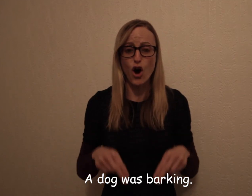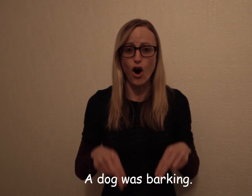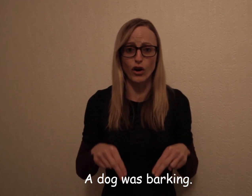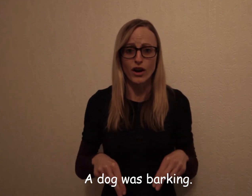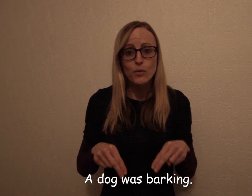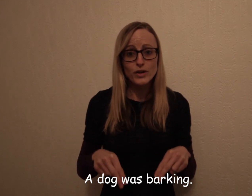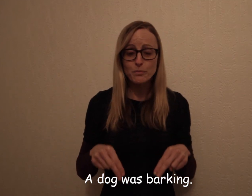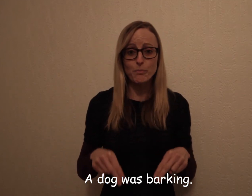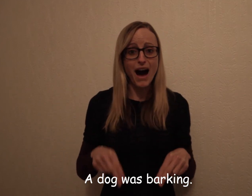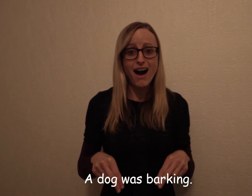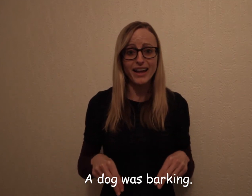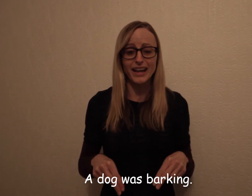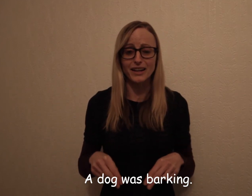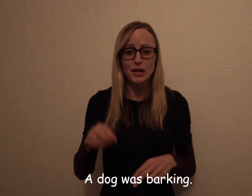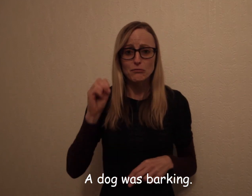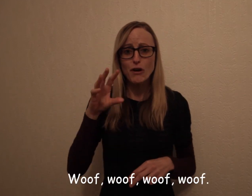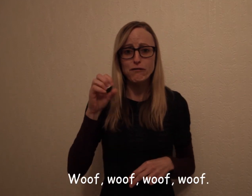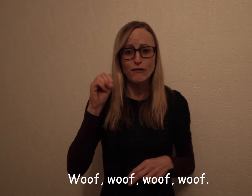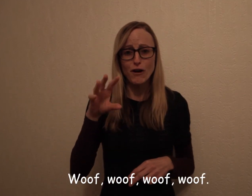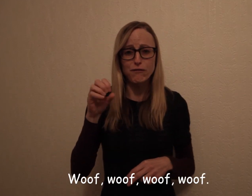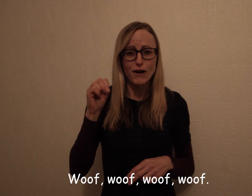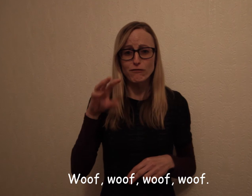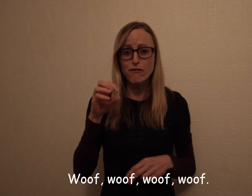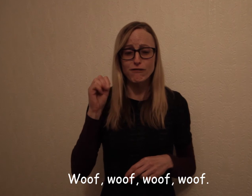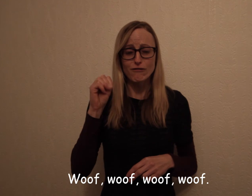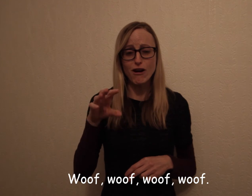dog was barking. "Woof, woof, woof, woof.